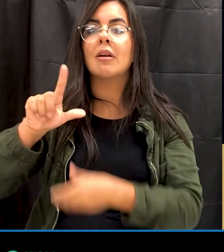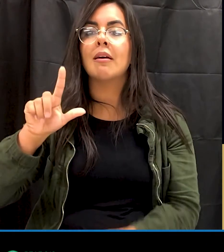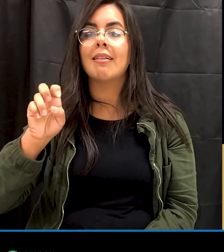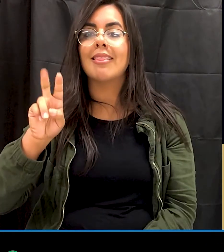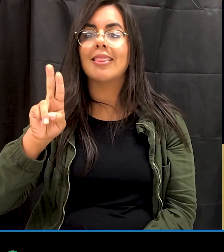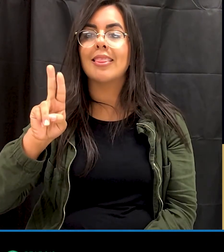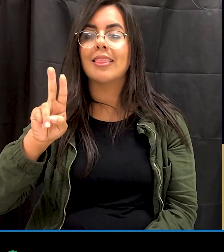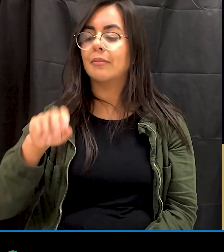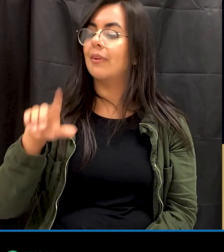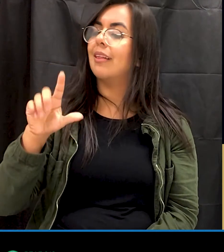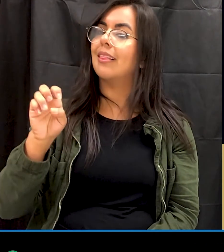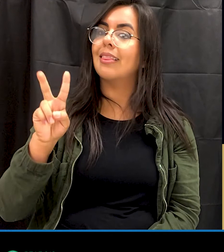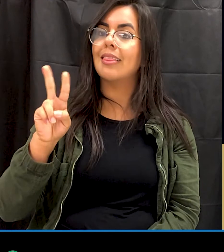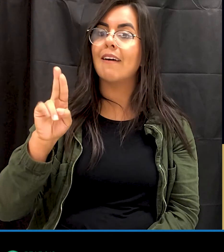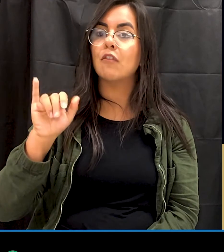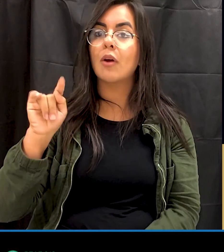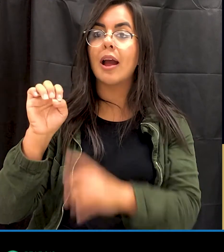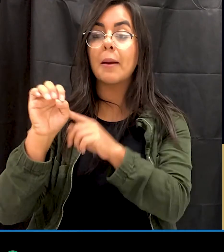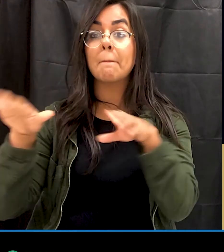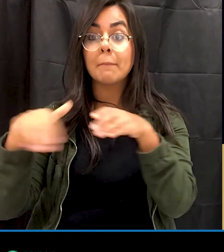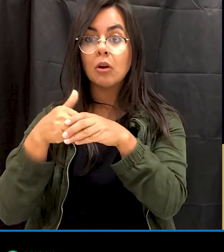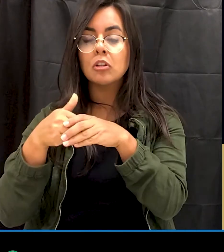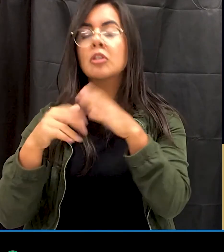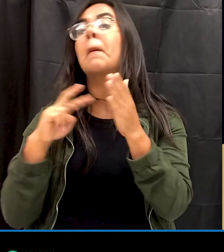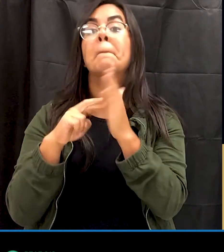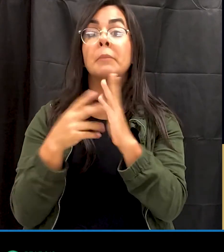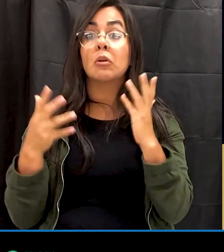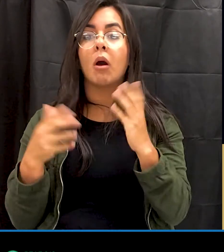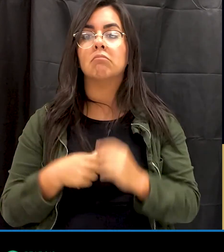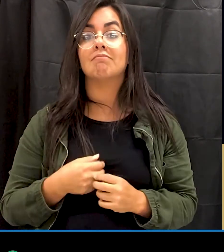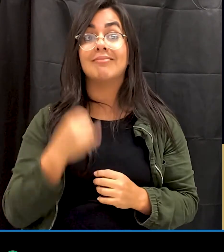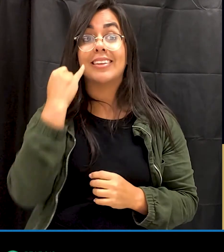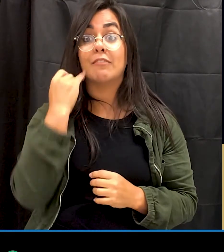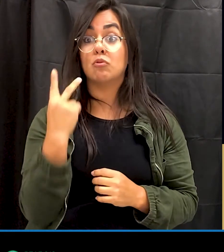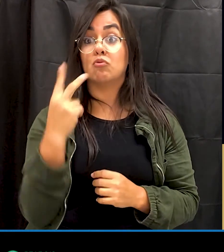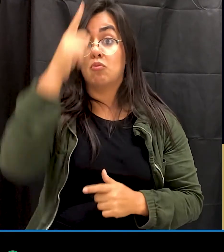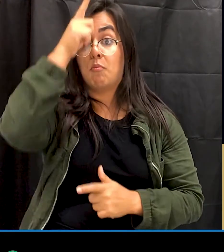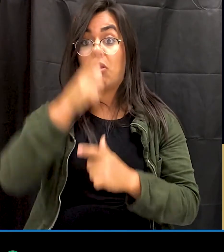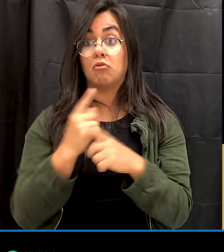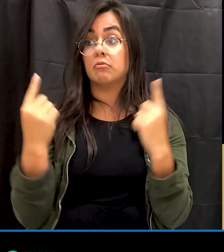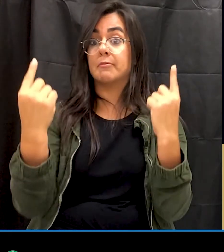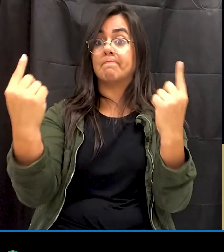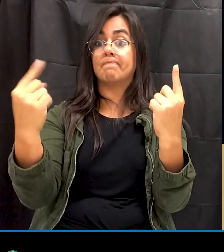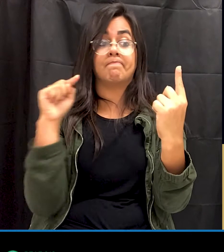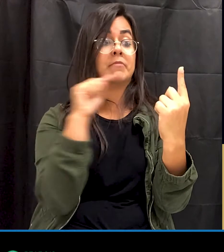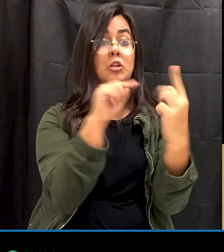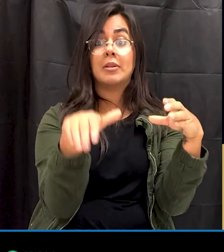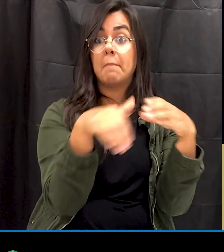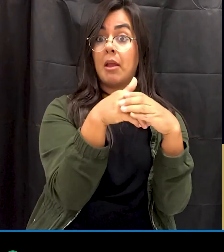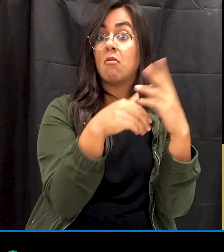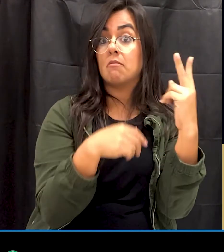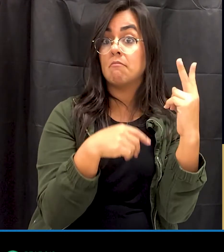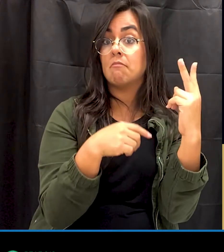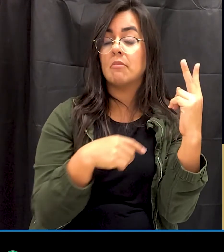But if a brother died, the other brother would marry the widow, but the offspring would be considered the offspring of his brother.